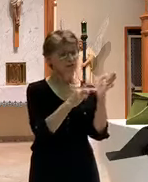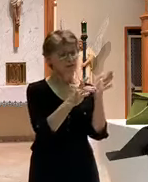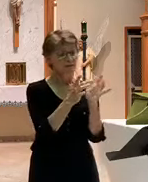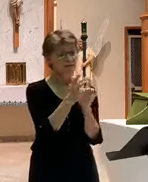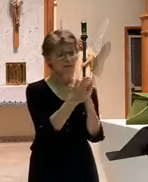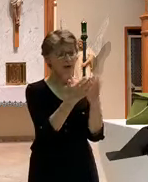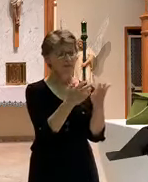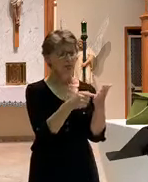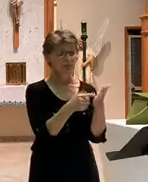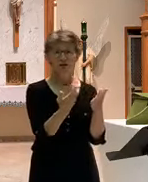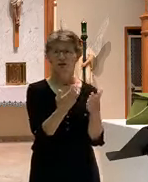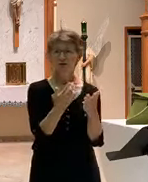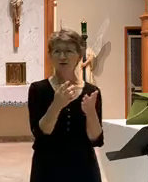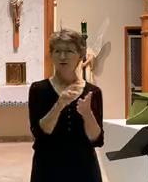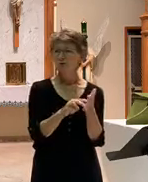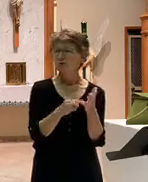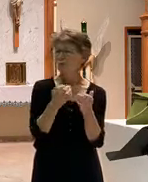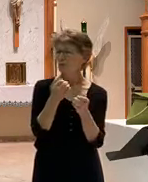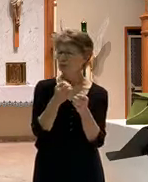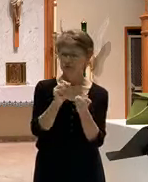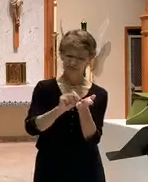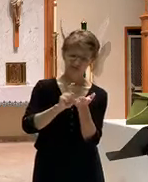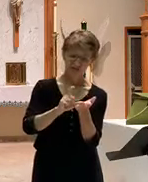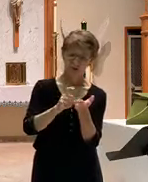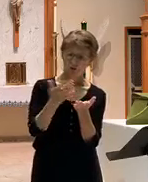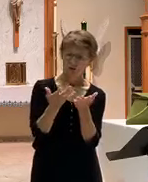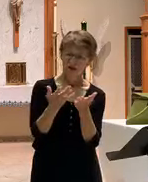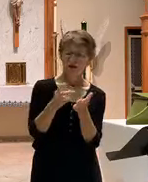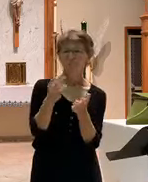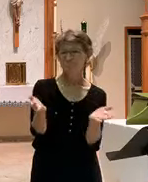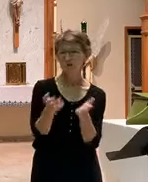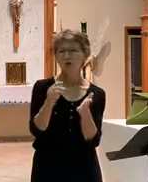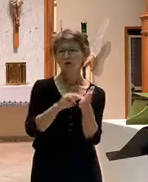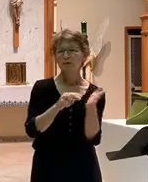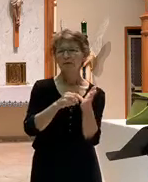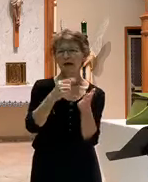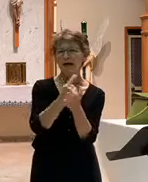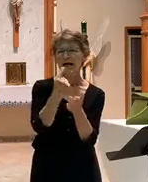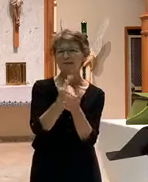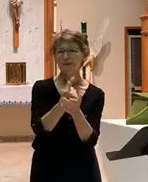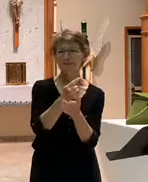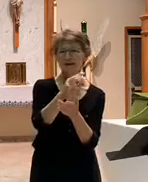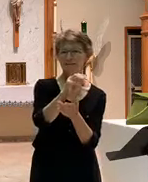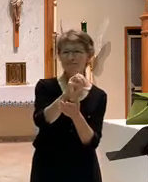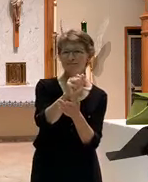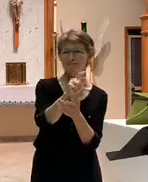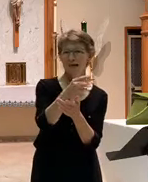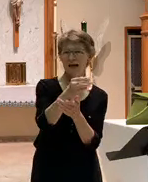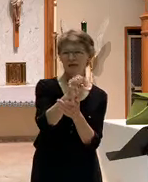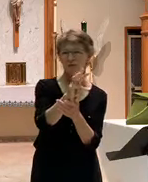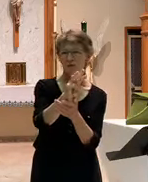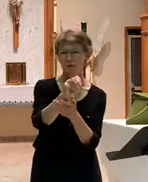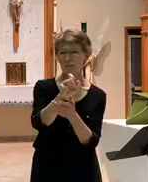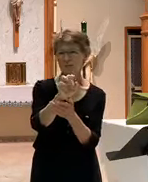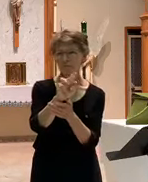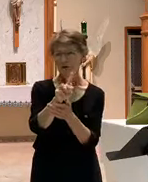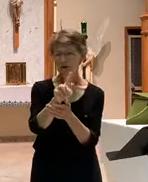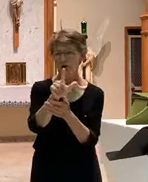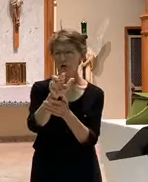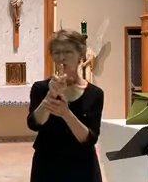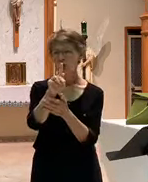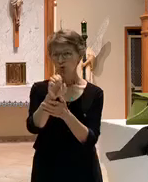Gospels, because that's where we encounter the person of Jesus, right? We want to get to know Jesus. We can read about him in the scriptures, but not just read, because the scriptures aren't